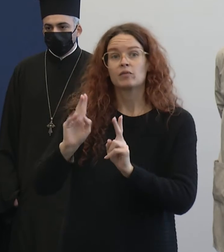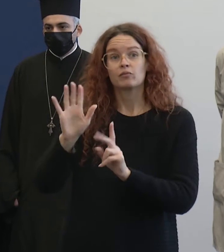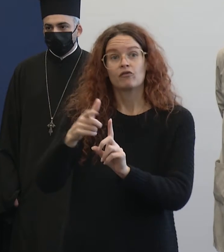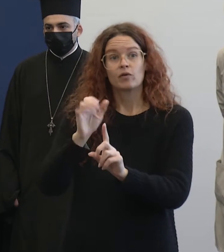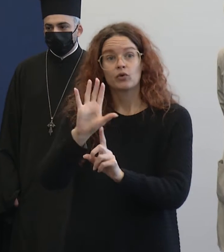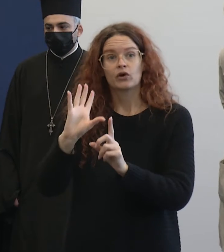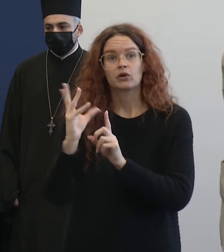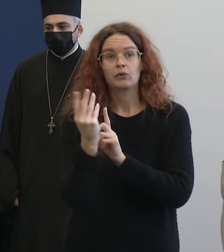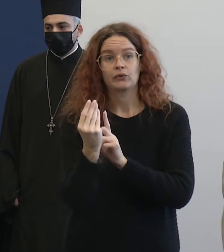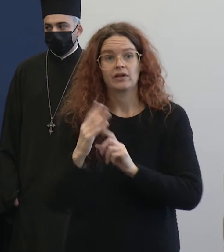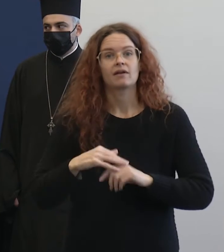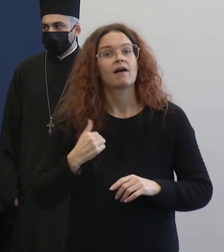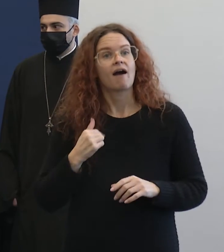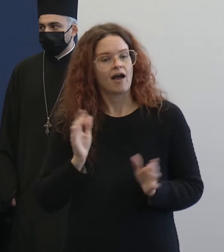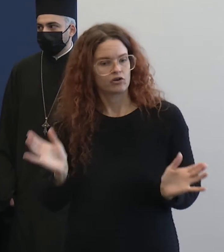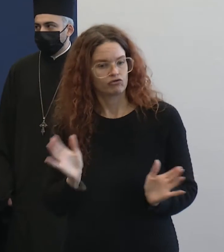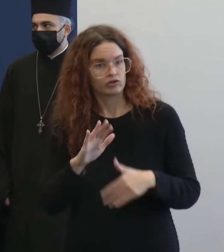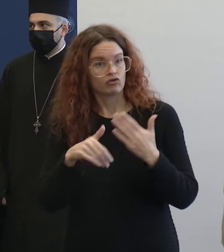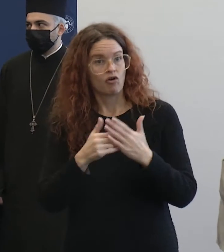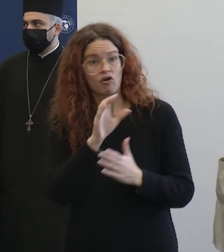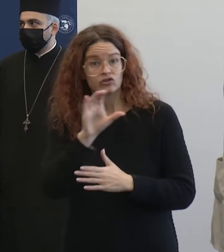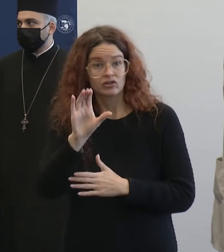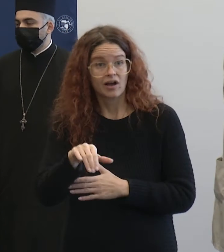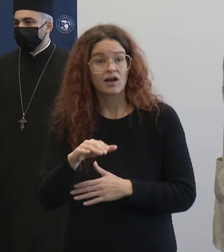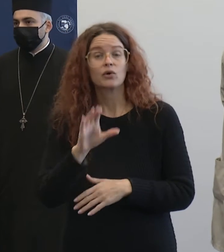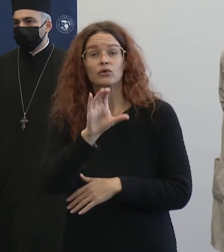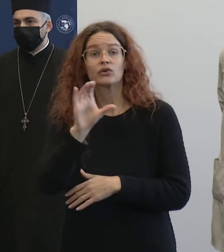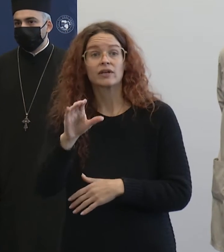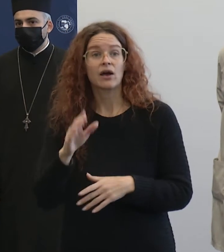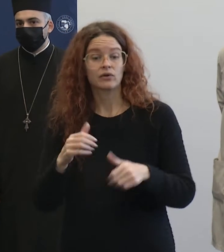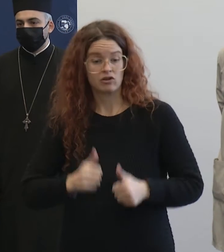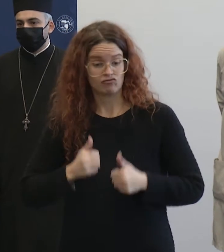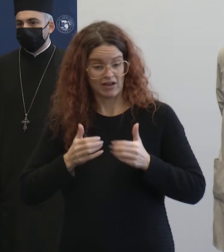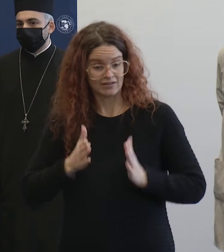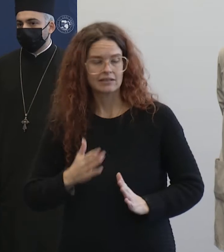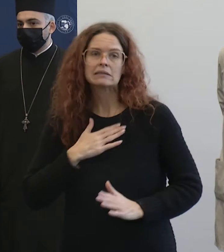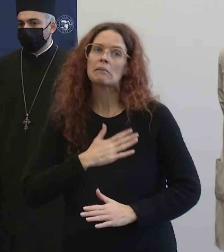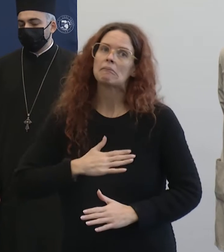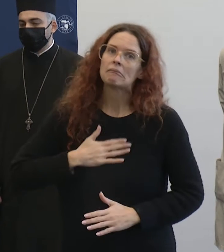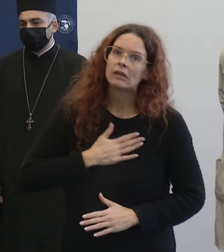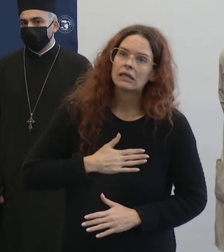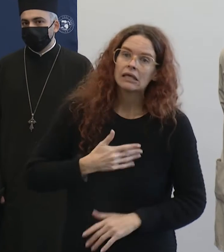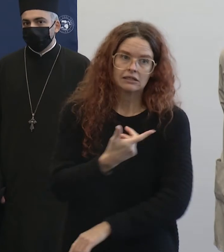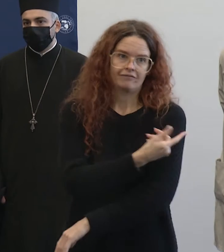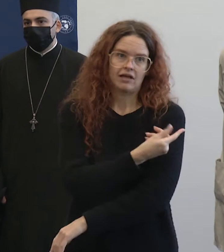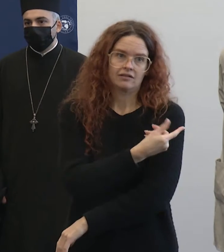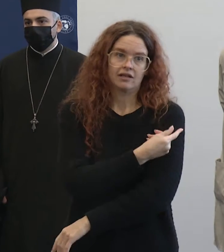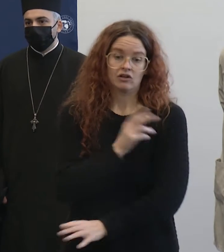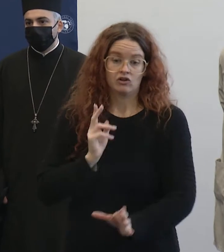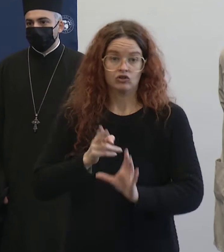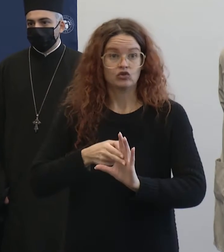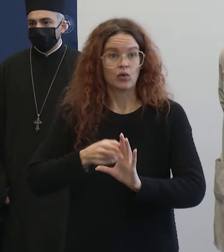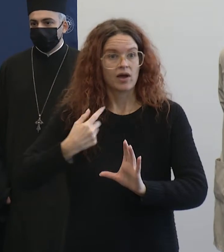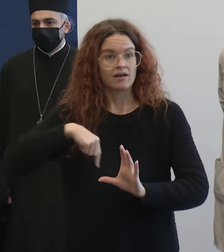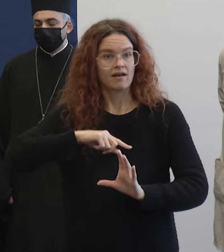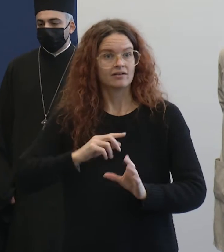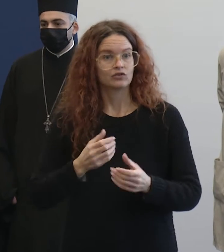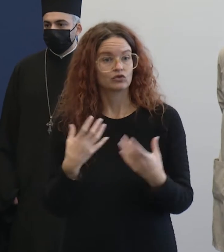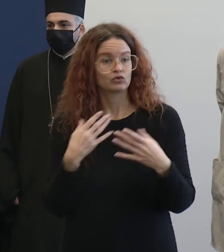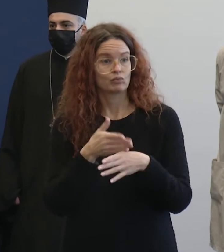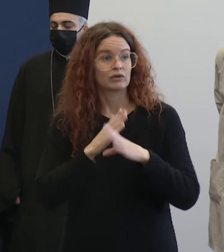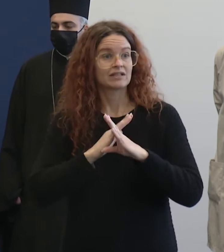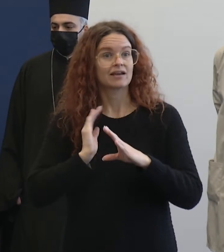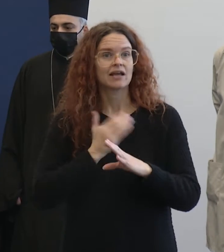of your community. So I'm urging all of Chicago and Cook County residents, please get your shot. Join us in protecting the health of